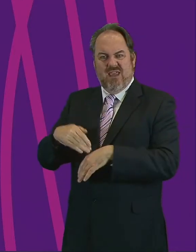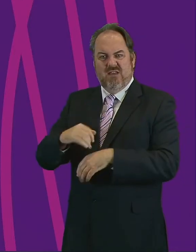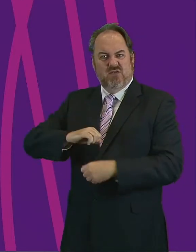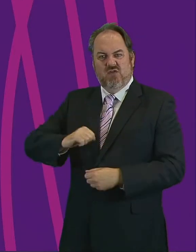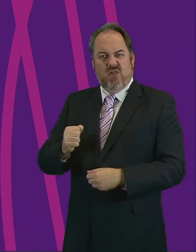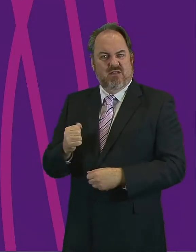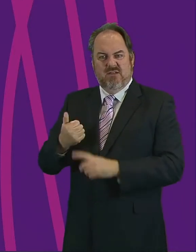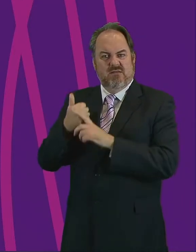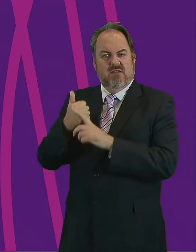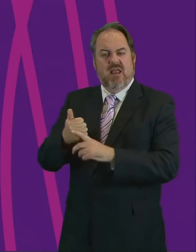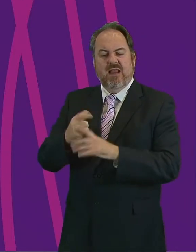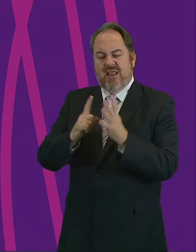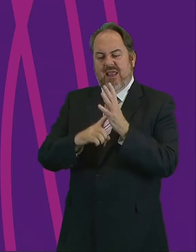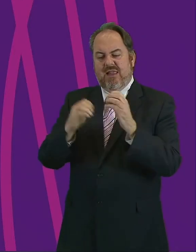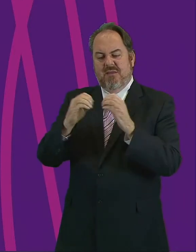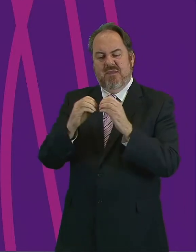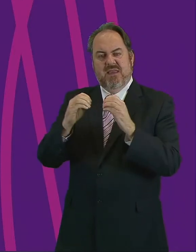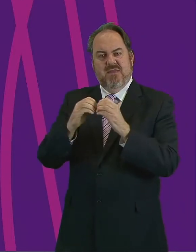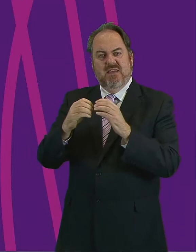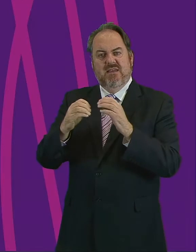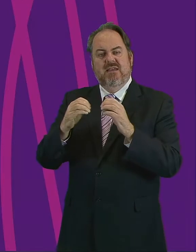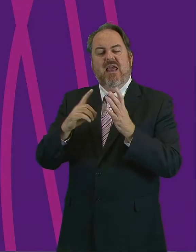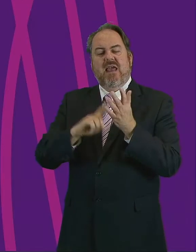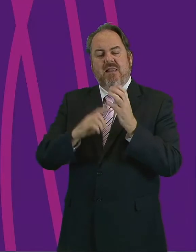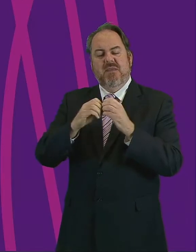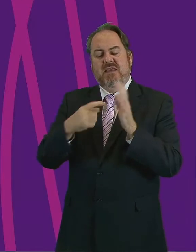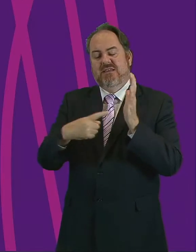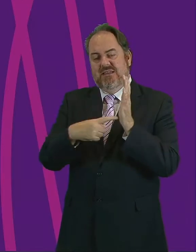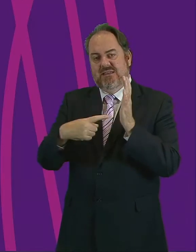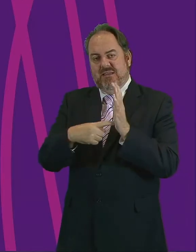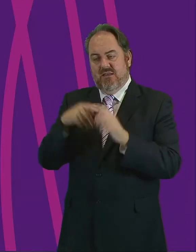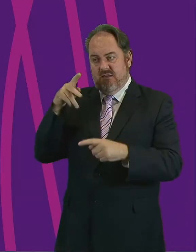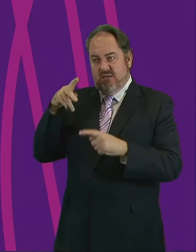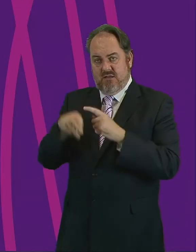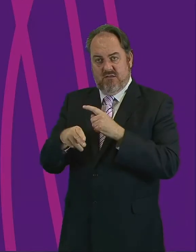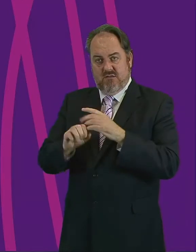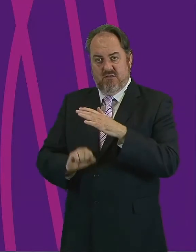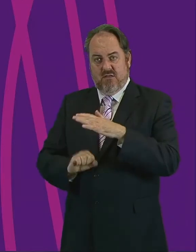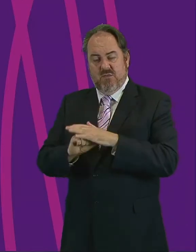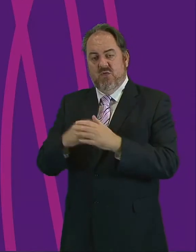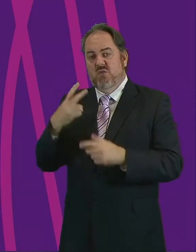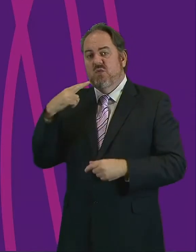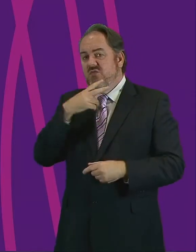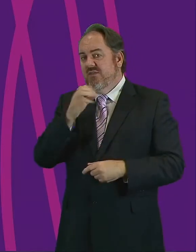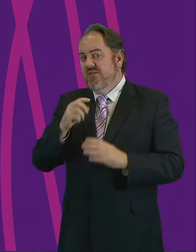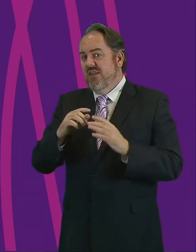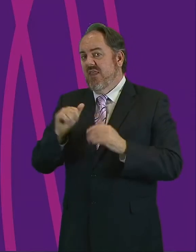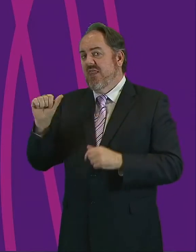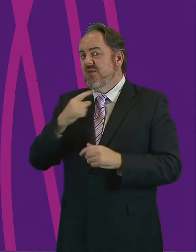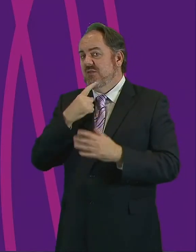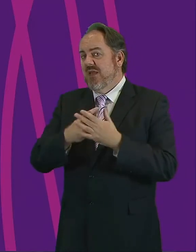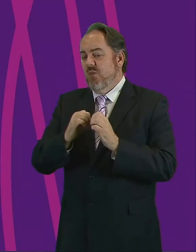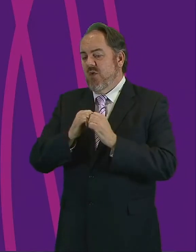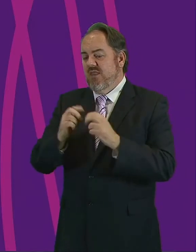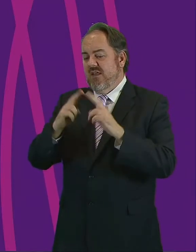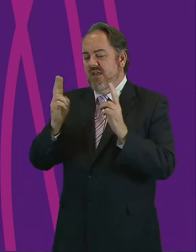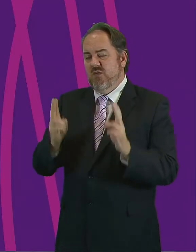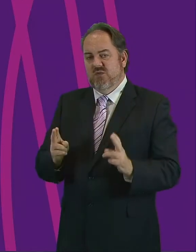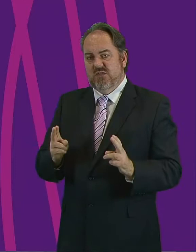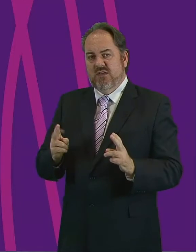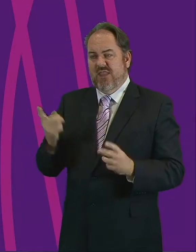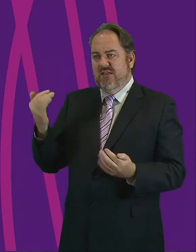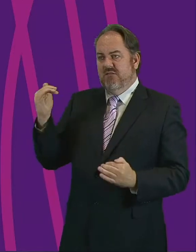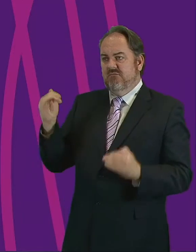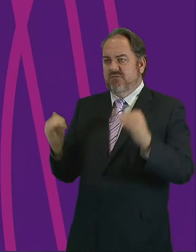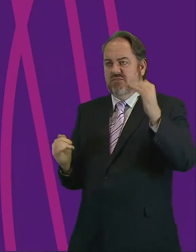for LBTT up to $250,000, there remains a significant disparity between Scotland and the rest of the UK. So can